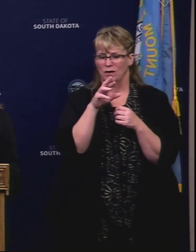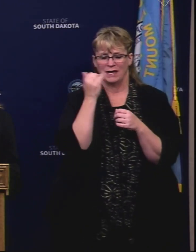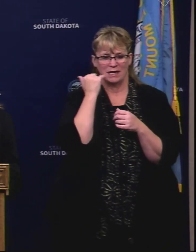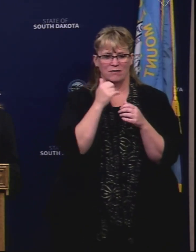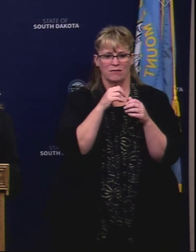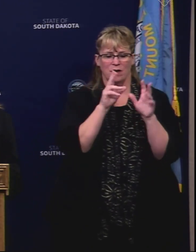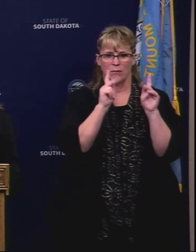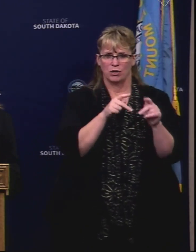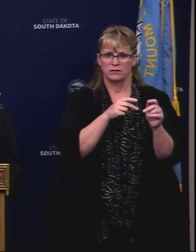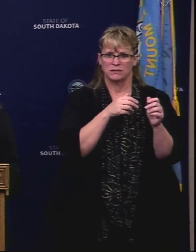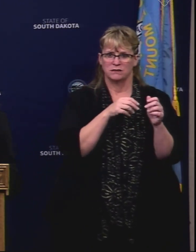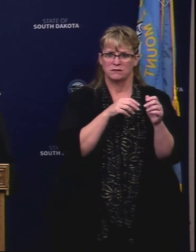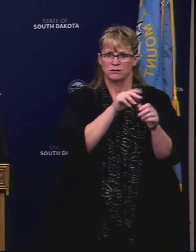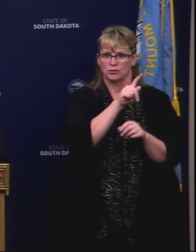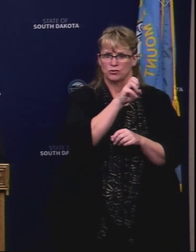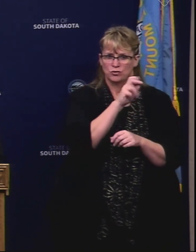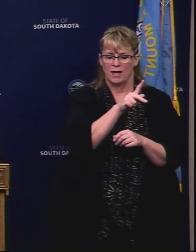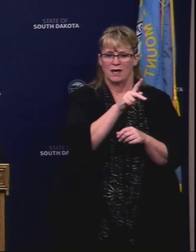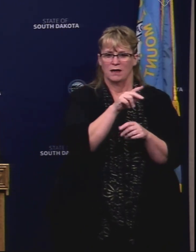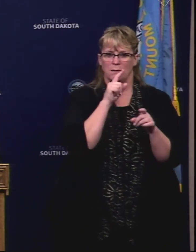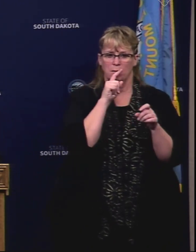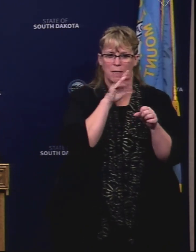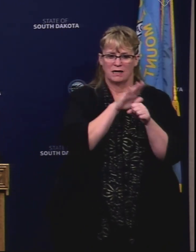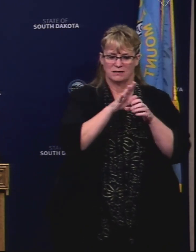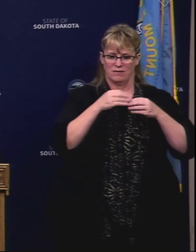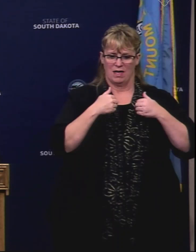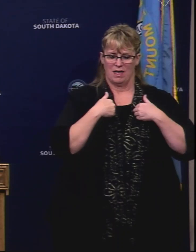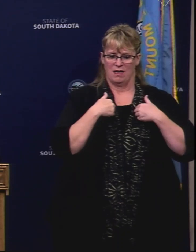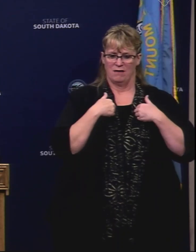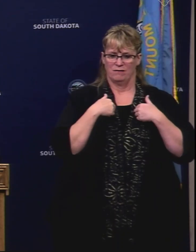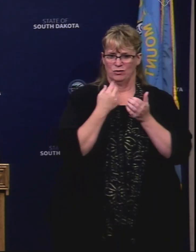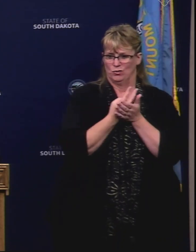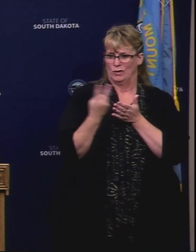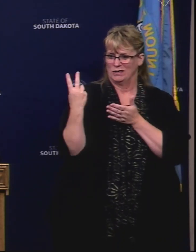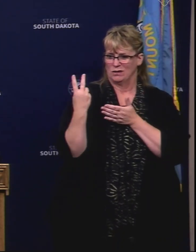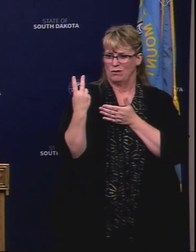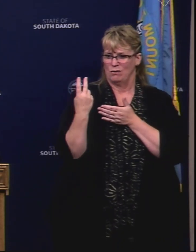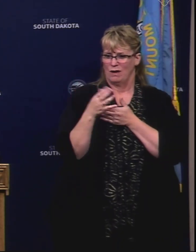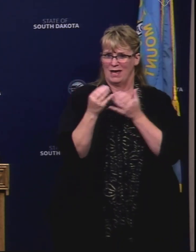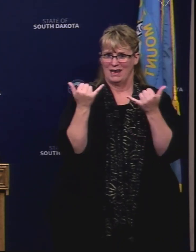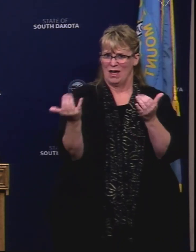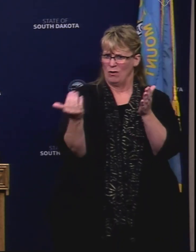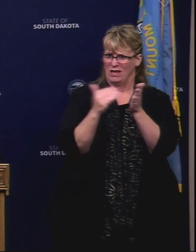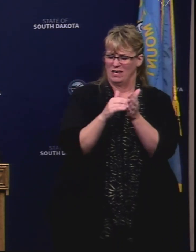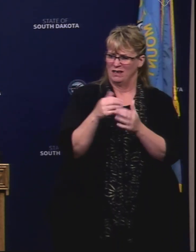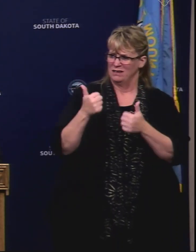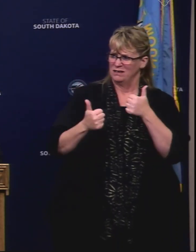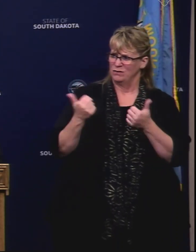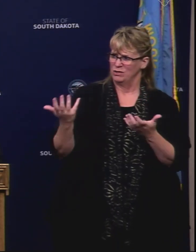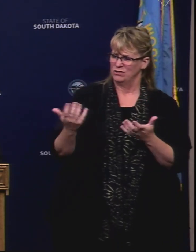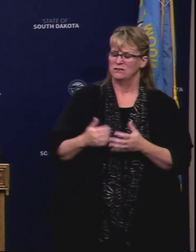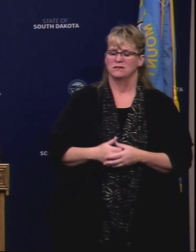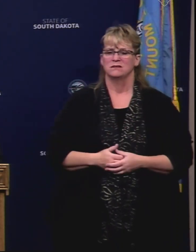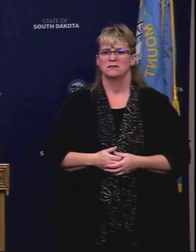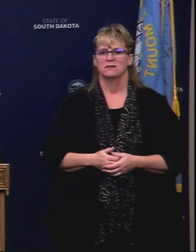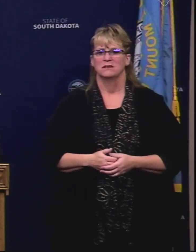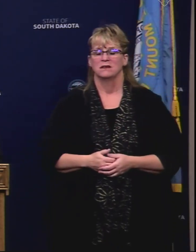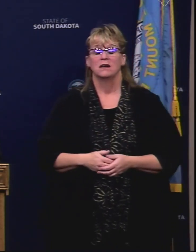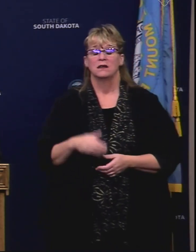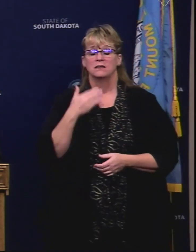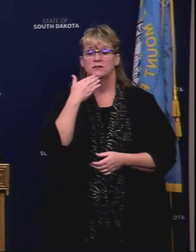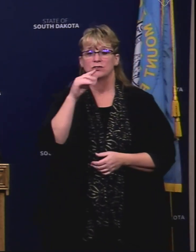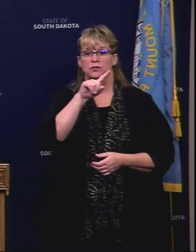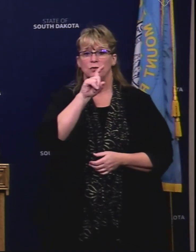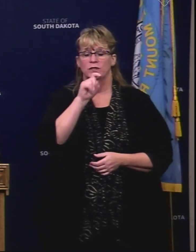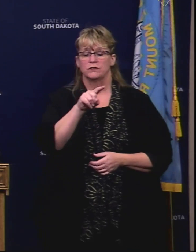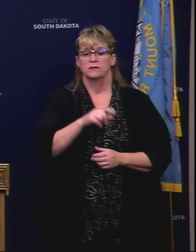person tests positive several weeks ago and is testing positive again? Right, that's a great question. This is